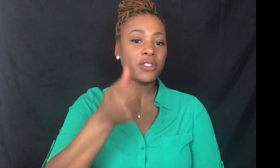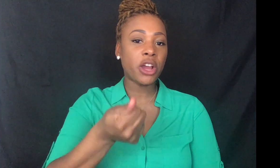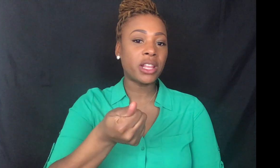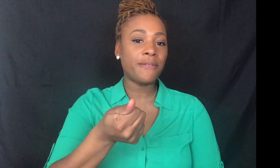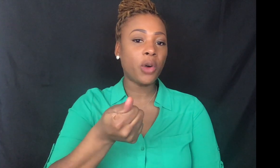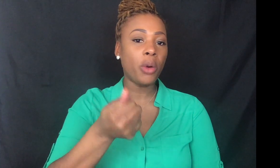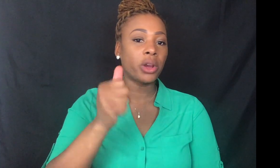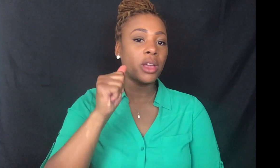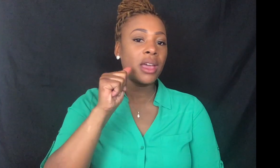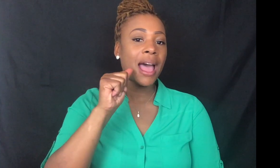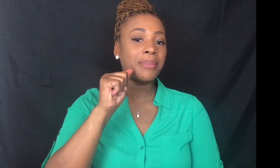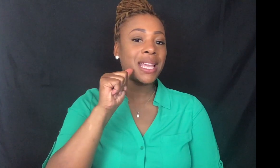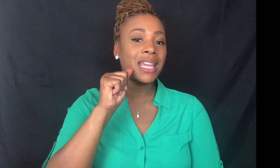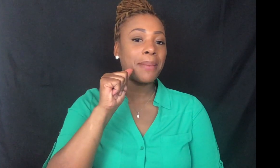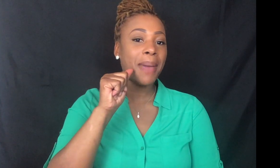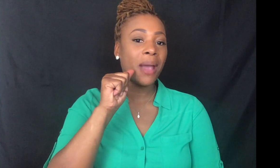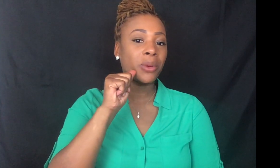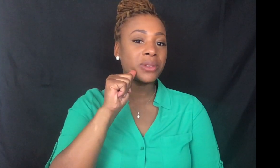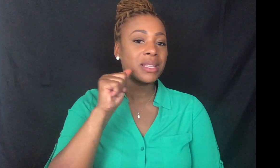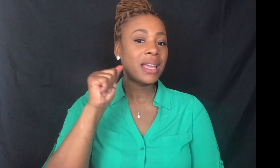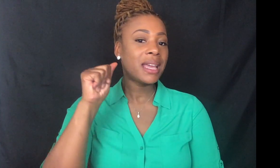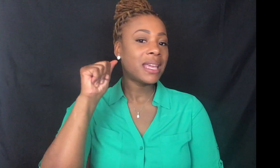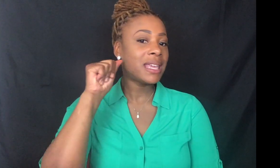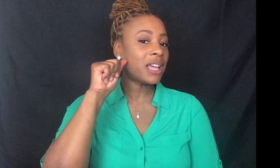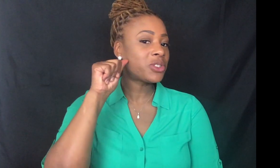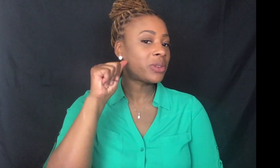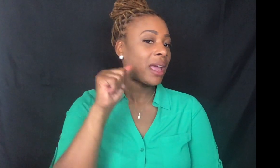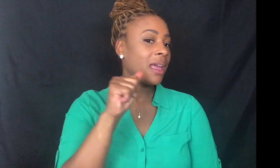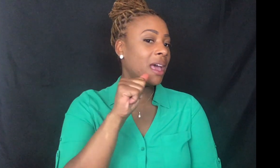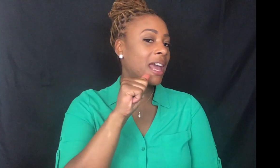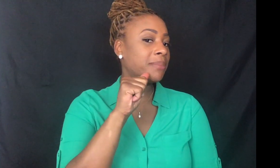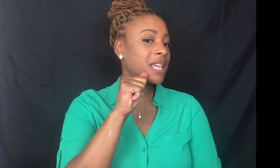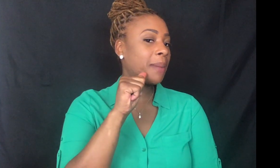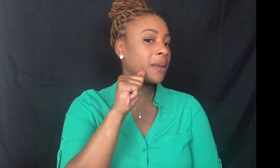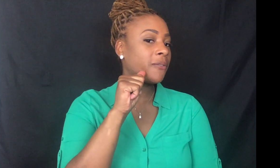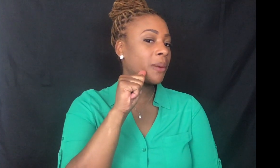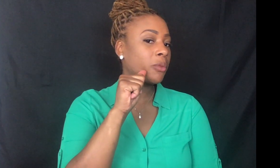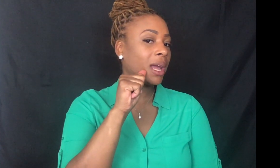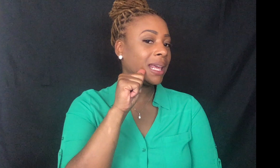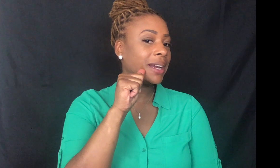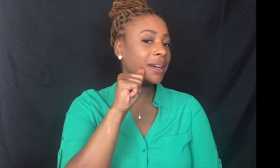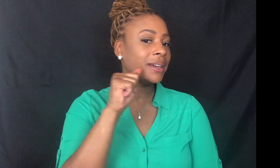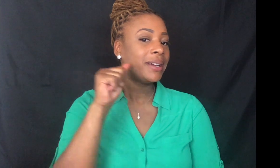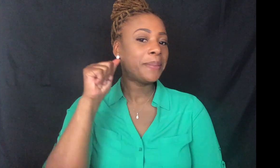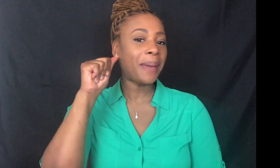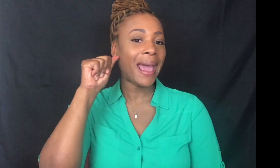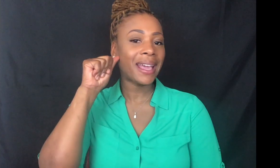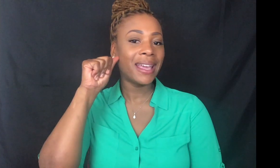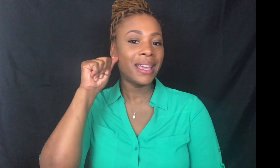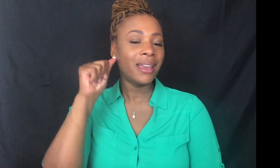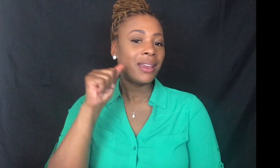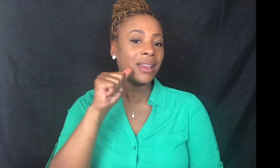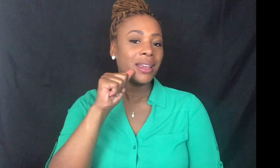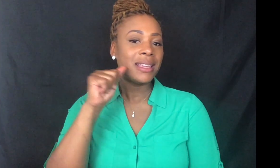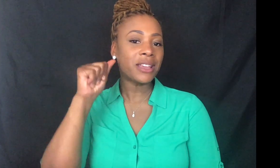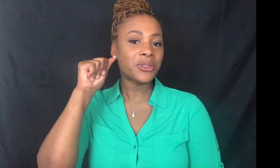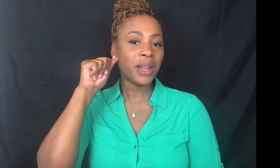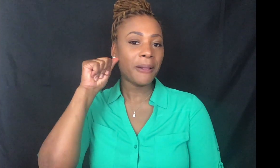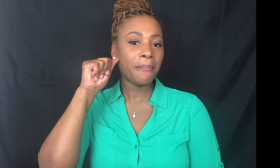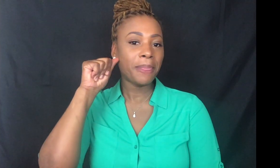turning it forward, I'm taking it backwards. Yesterday. And I'm tapping from right here back. Yesterday.